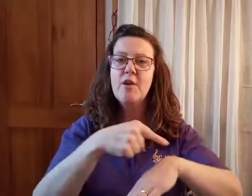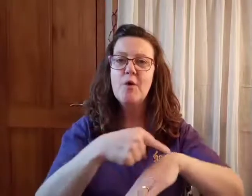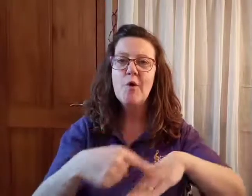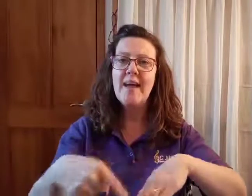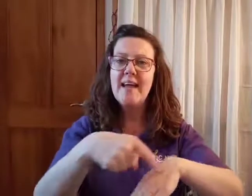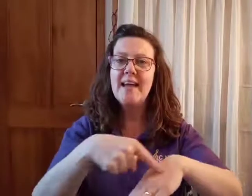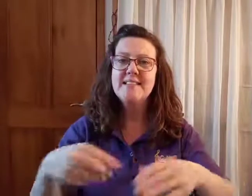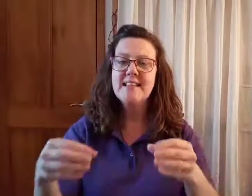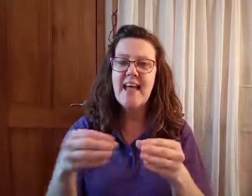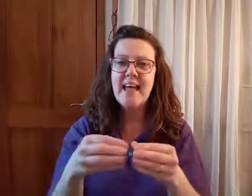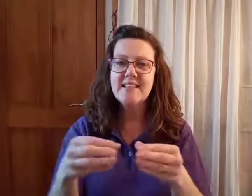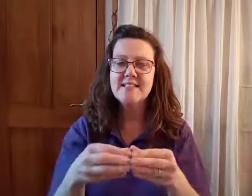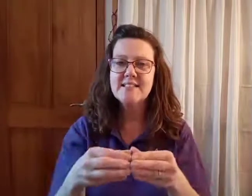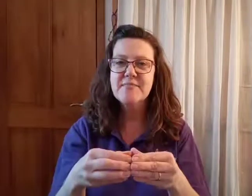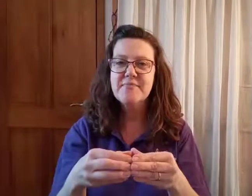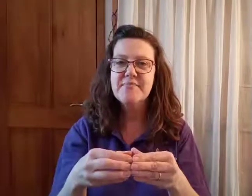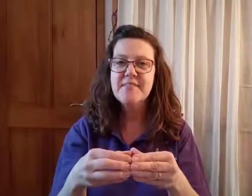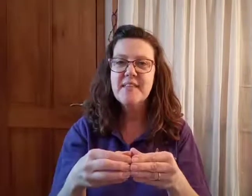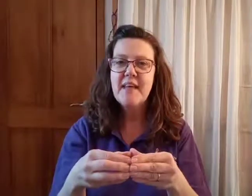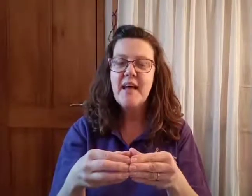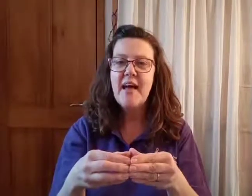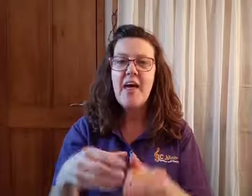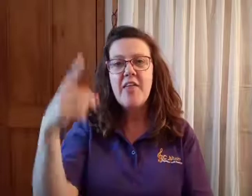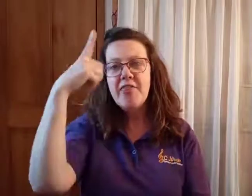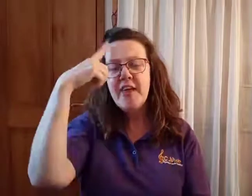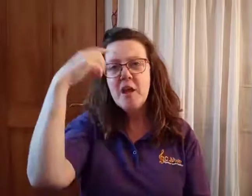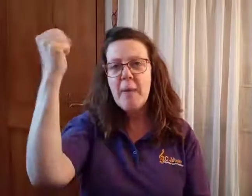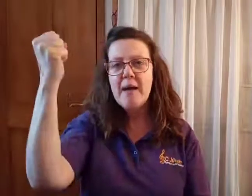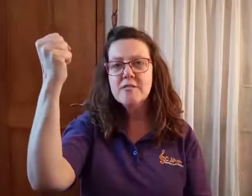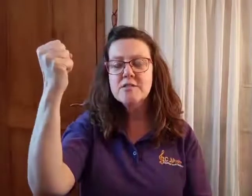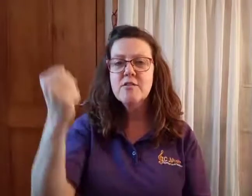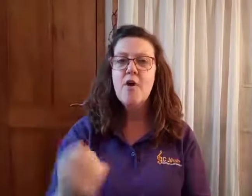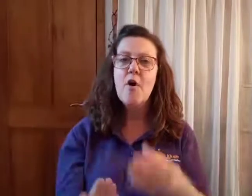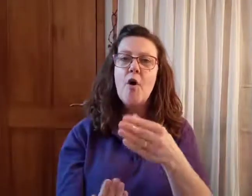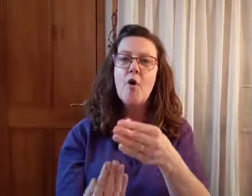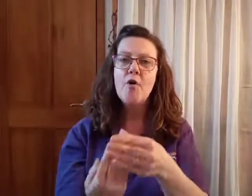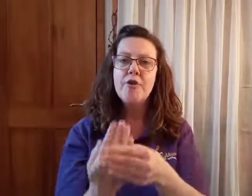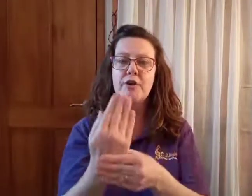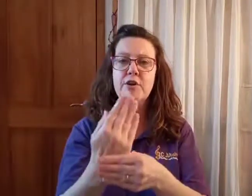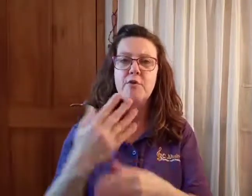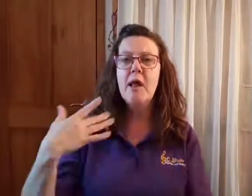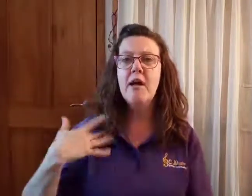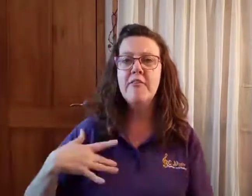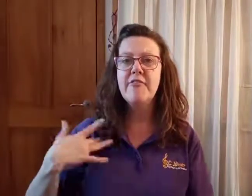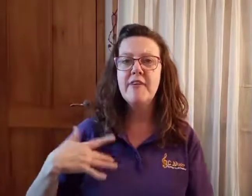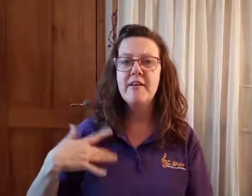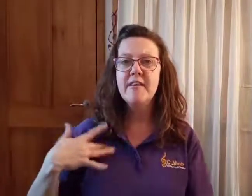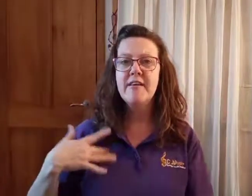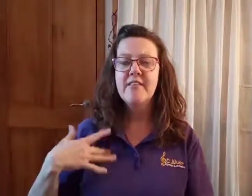your Easter eggs, think about all the new life that